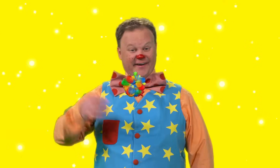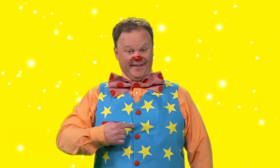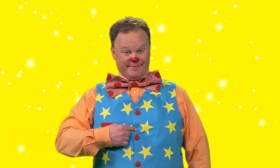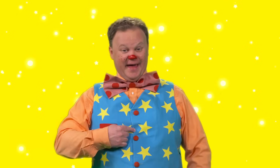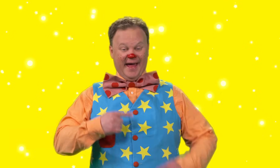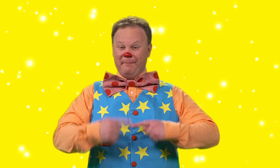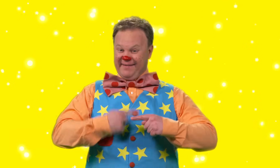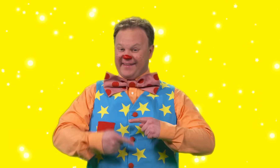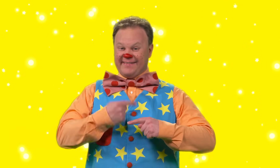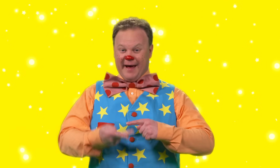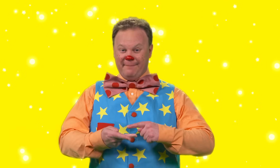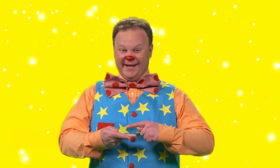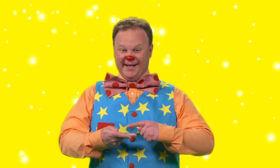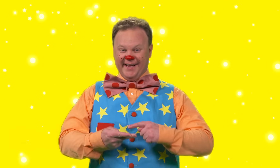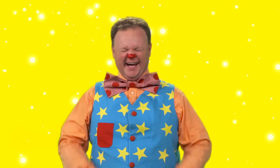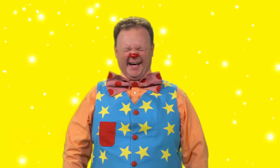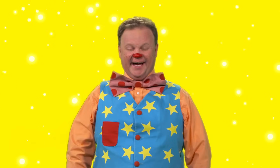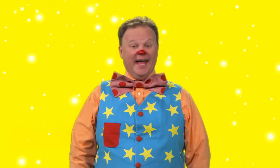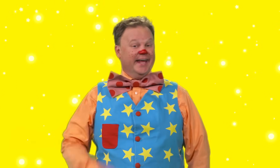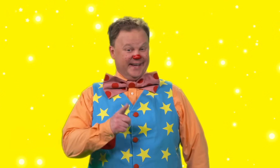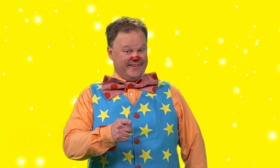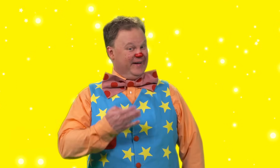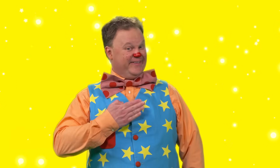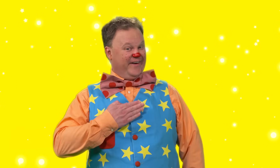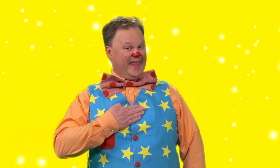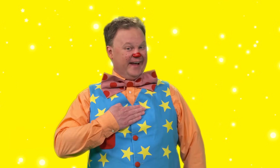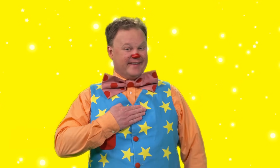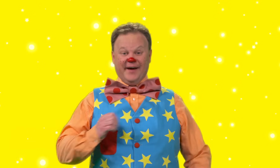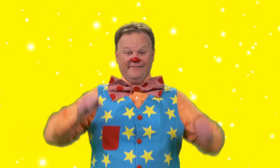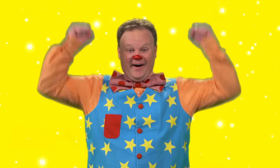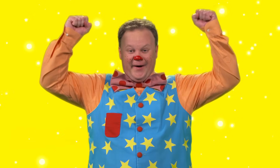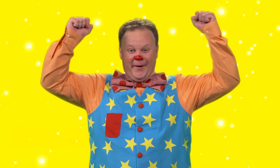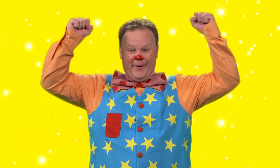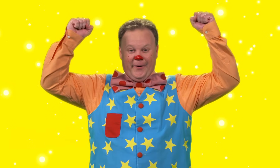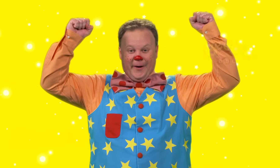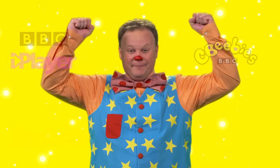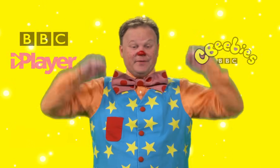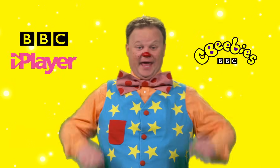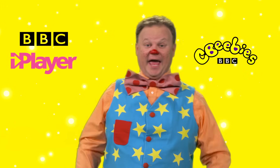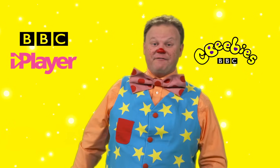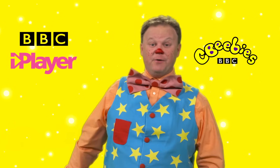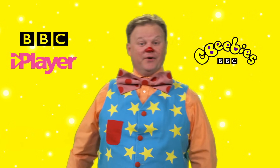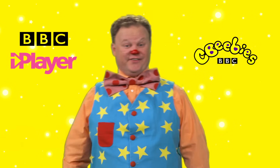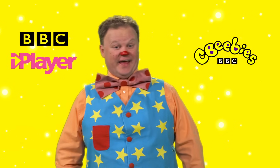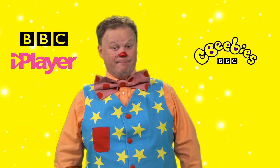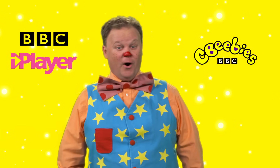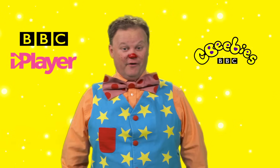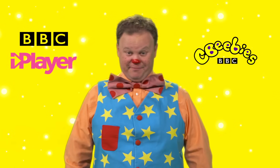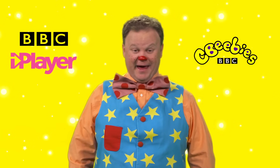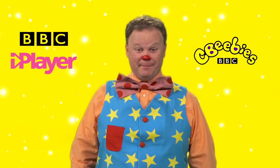It's me, Mr. Tumble! Did you enjoy that? Woohoo! If you want to see more of me and